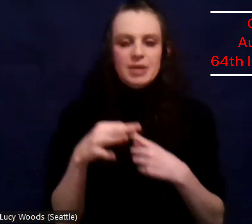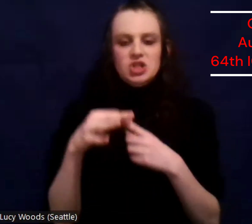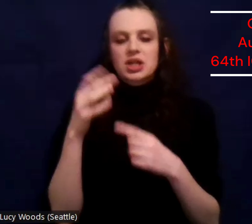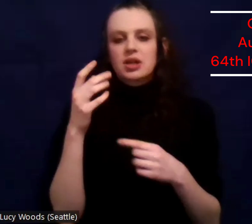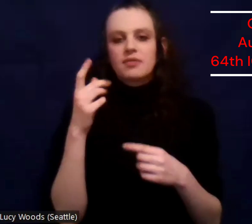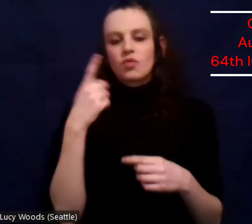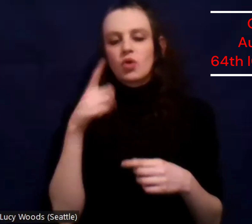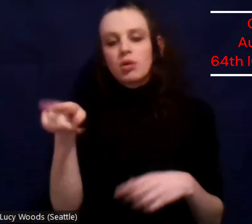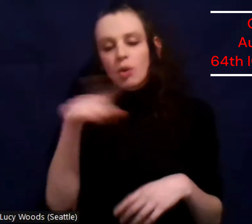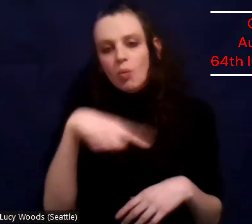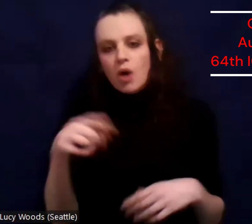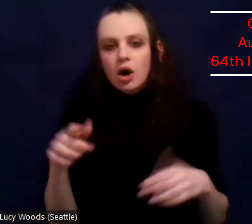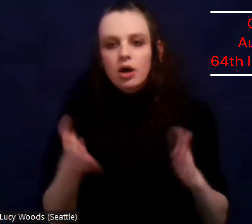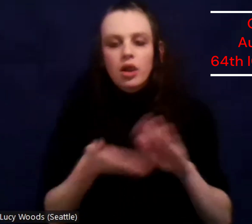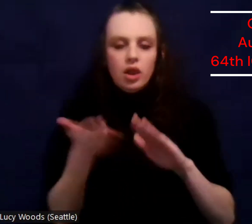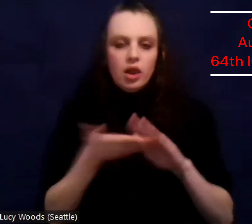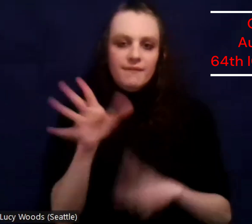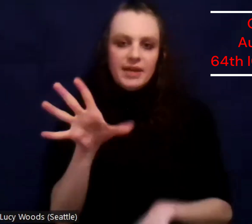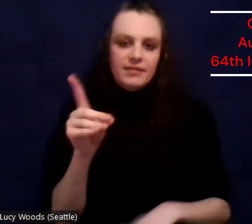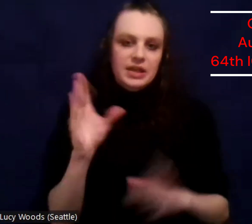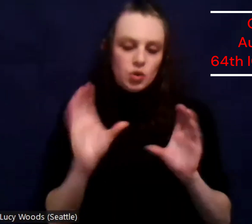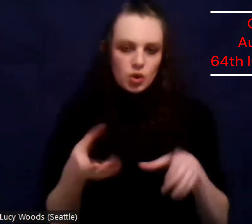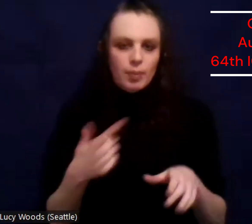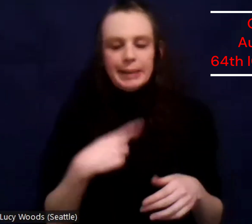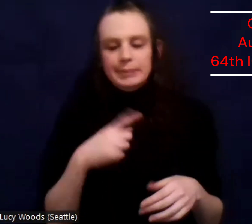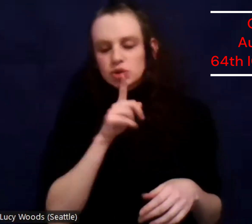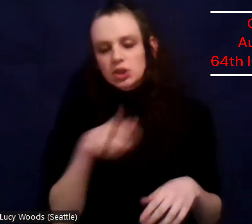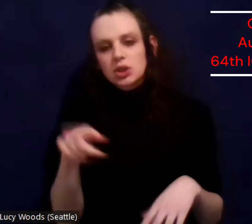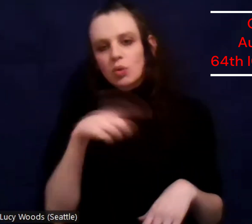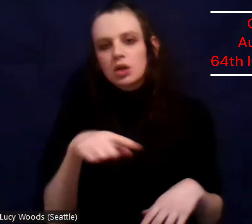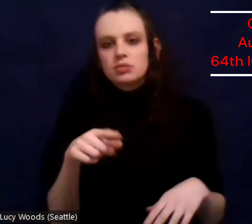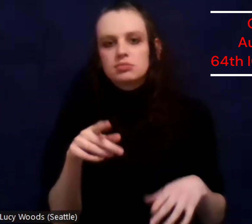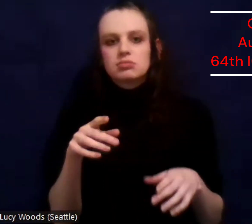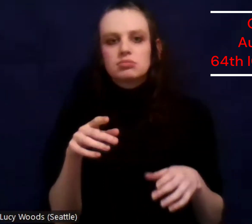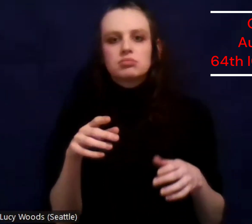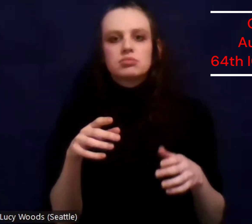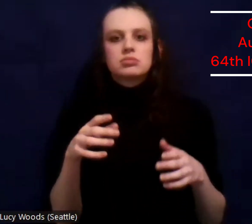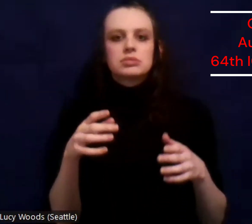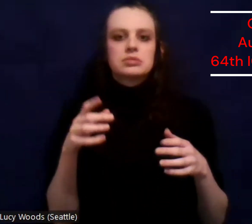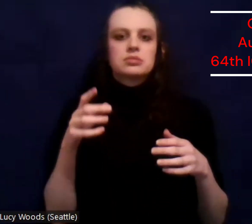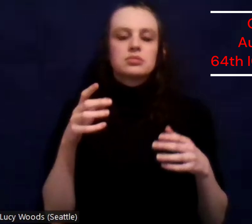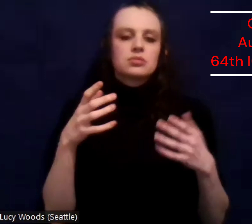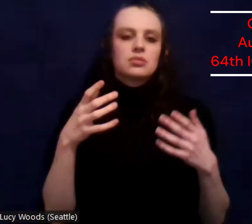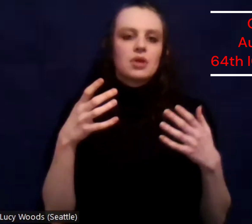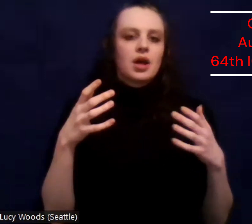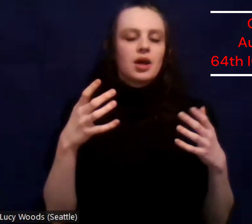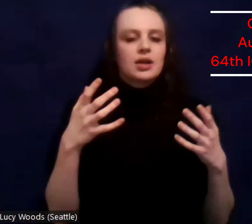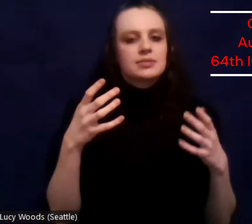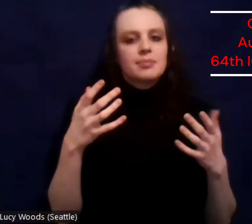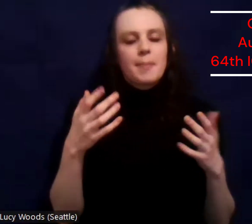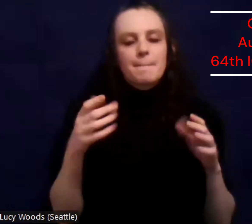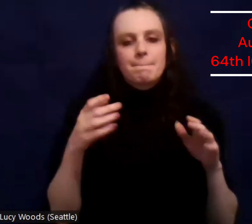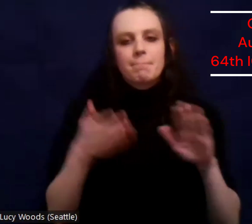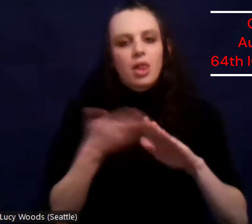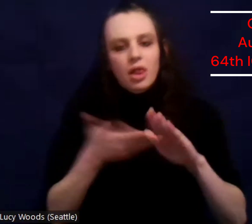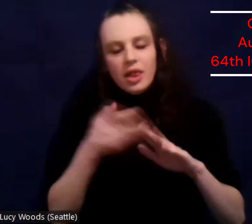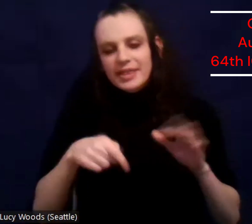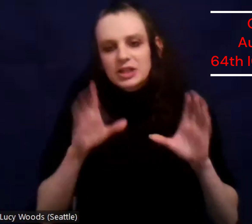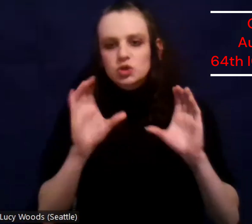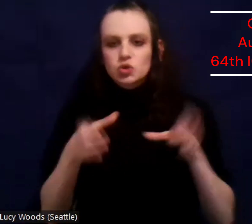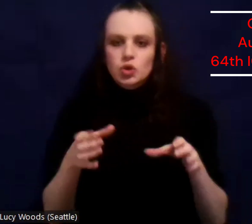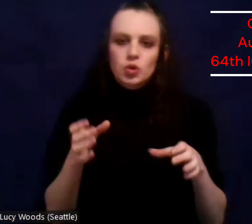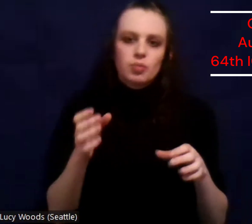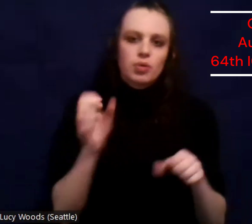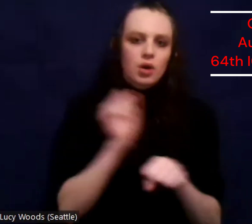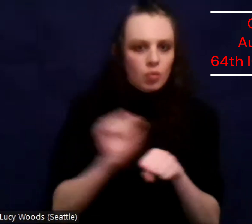and I'm sure are heavily invested in this group and spend a lot of time in and out of this group, making this group possible. I mean, look how many